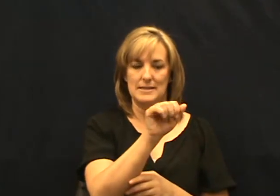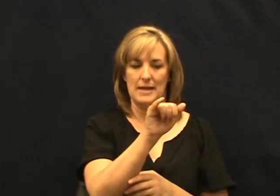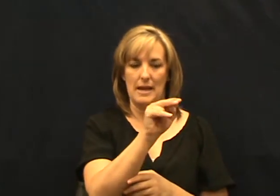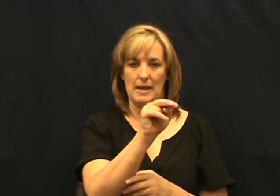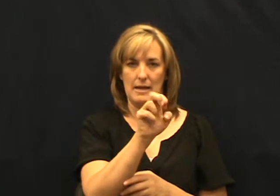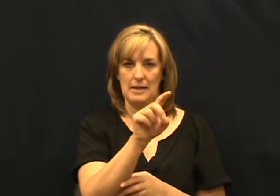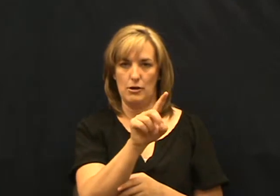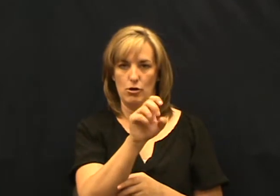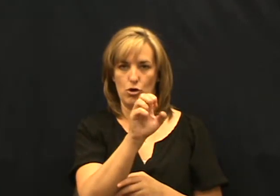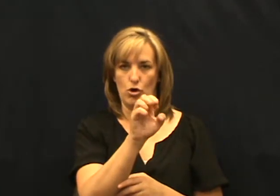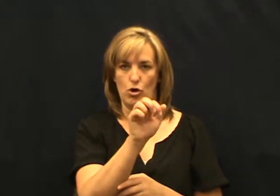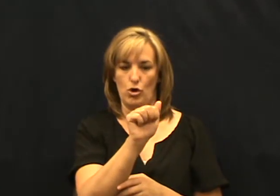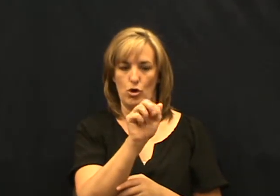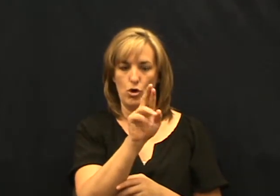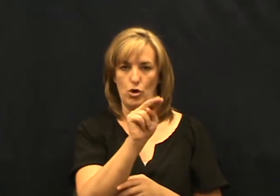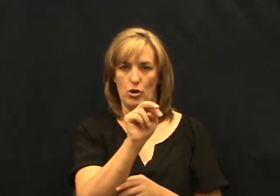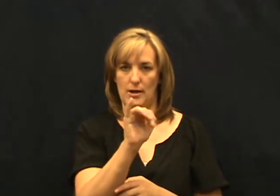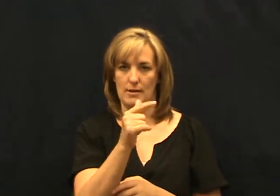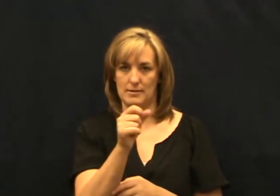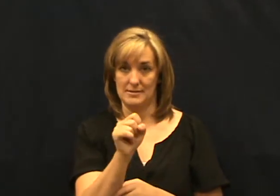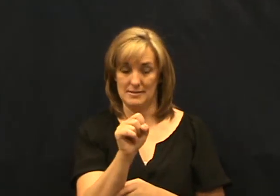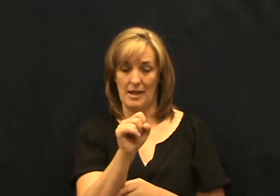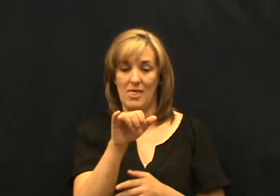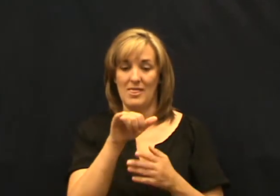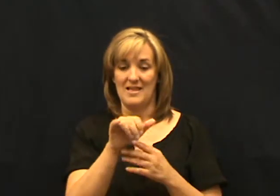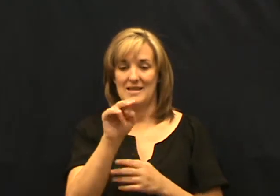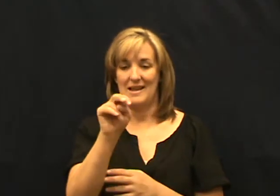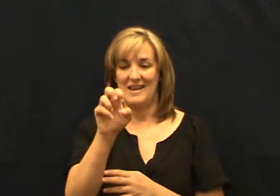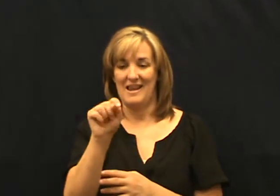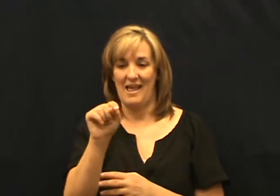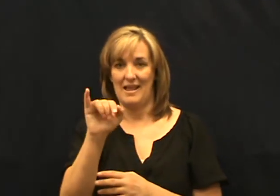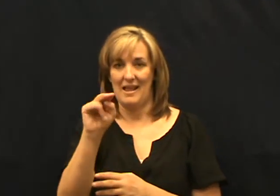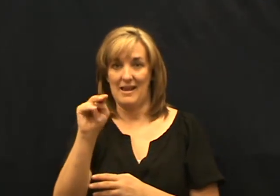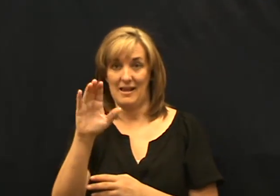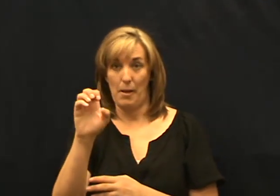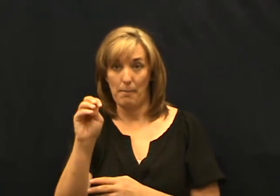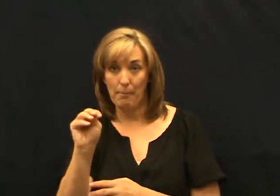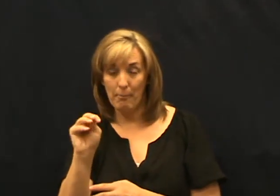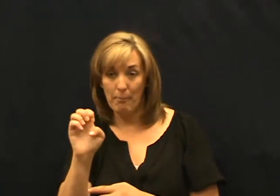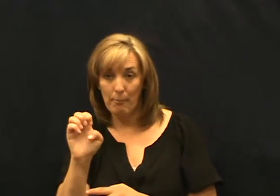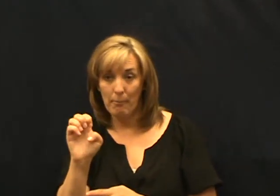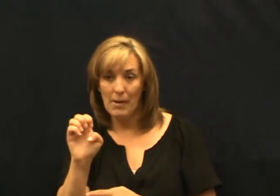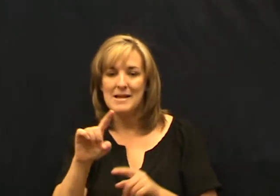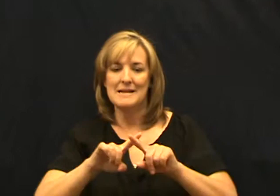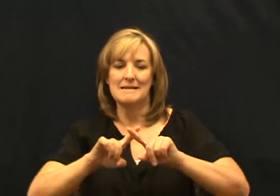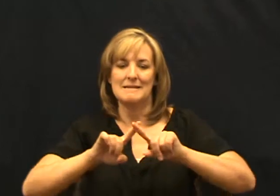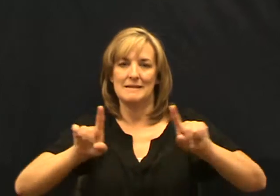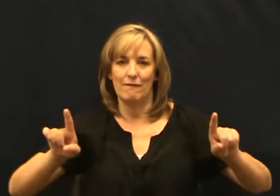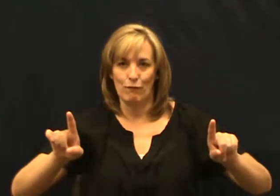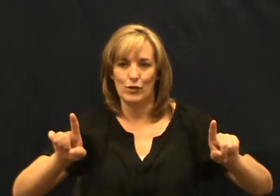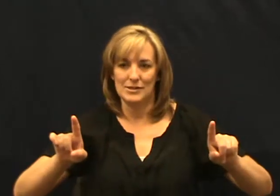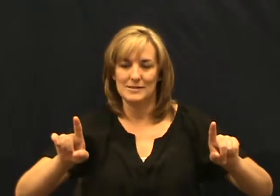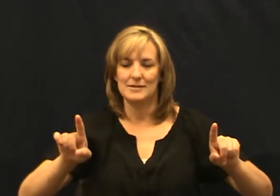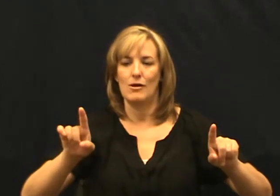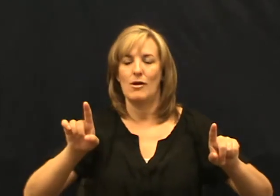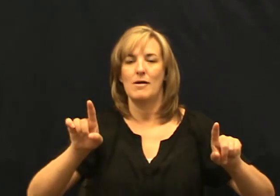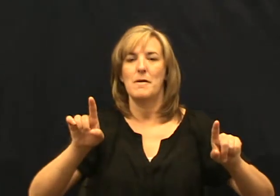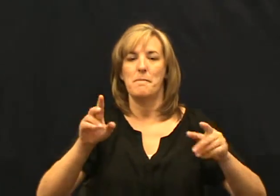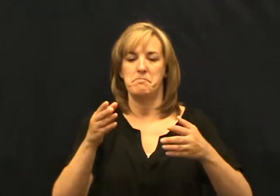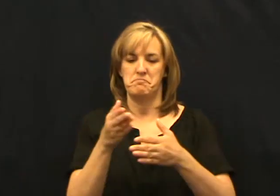period. And the net income is the difference between revenues and expenses. Remember, revenues are credits and expenses are debits. So